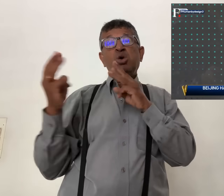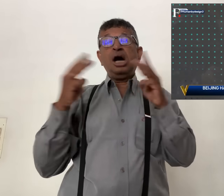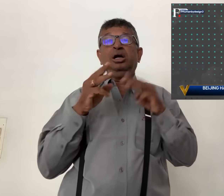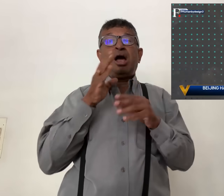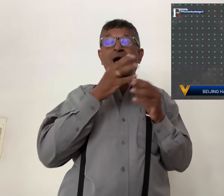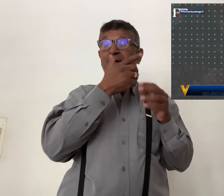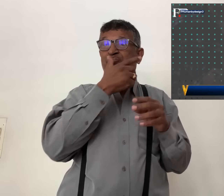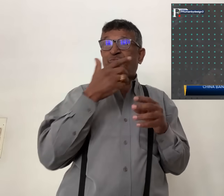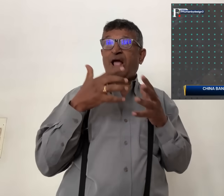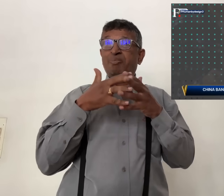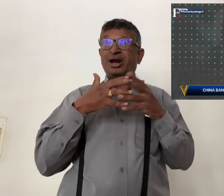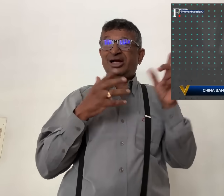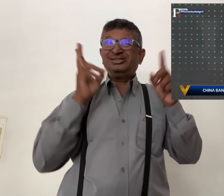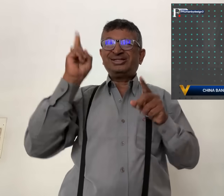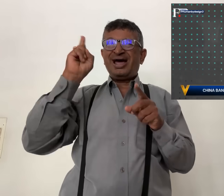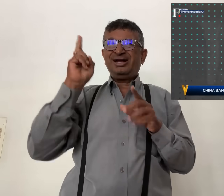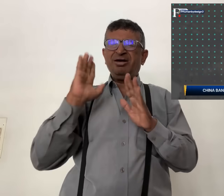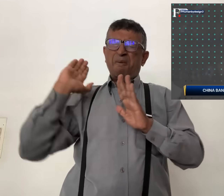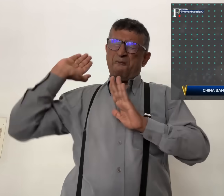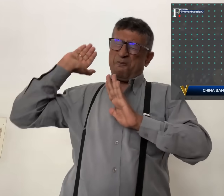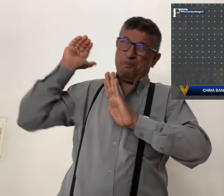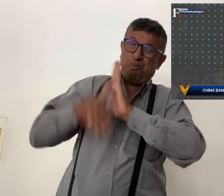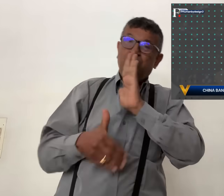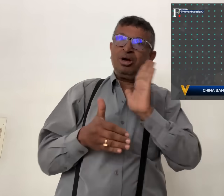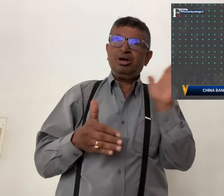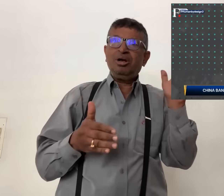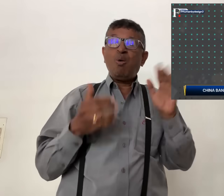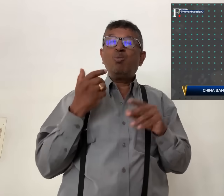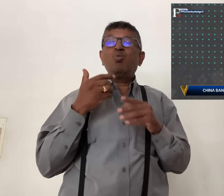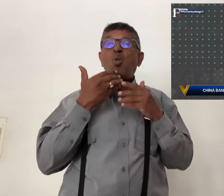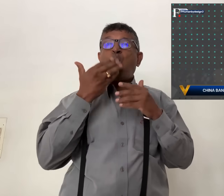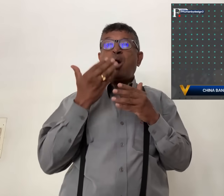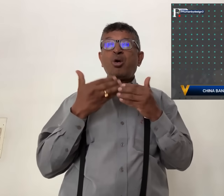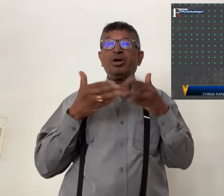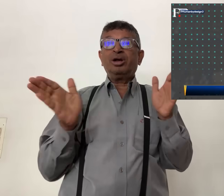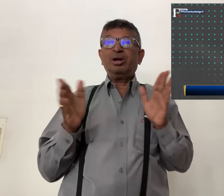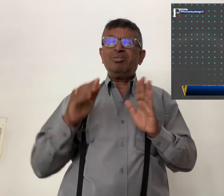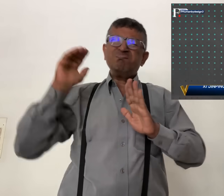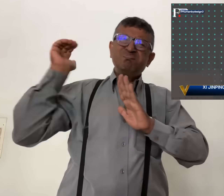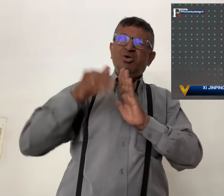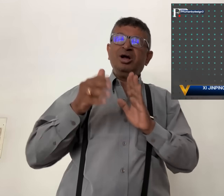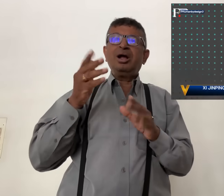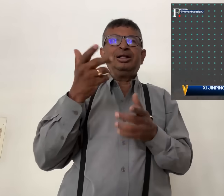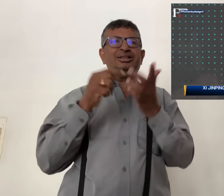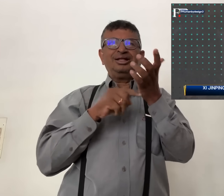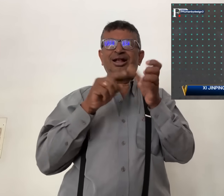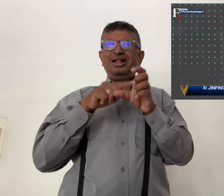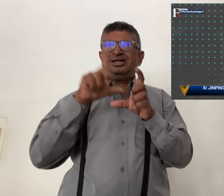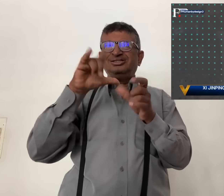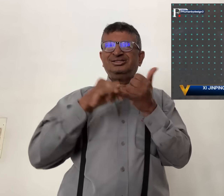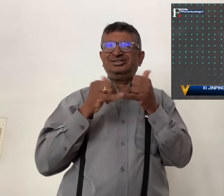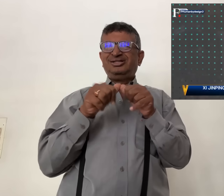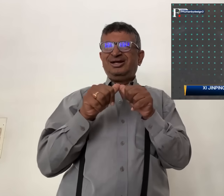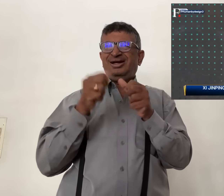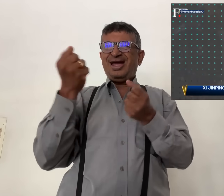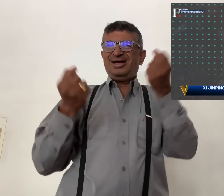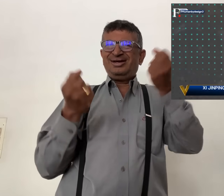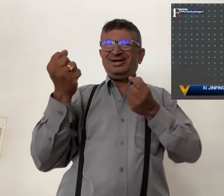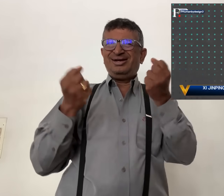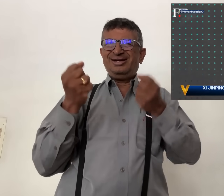front of you, step by step. First thing first, Hermes only use the leathers from the 3 top-level suppliers. One piece of total leather will cost 450 USD. The thread